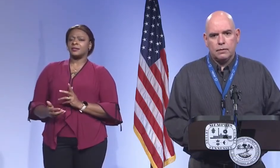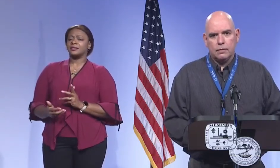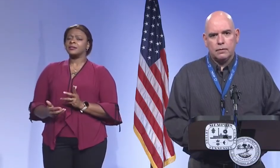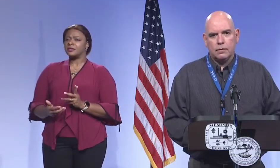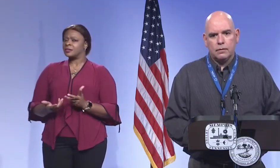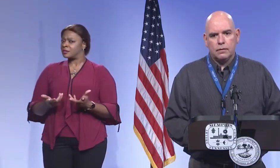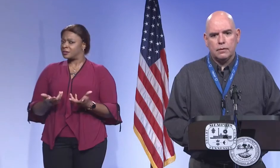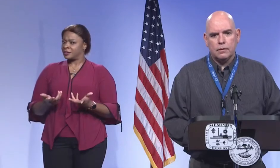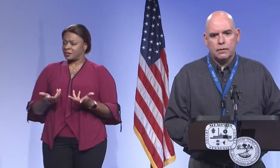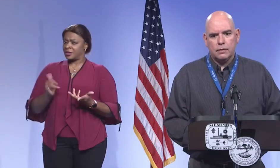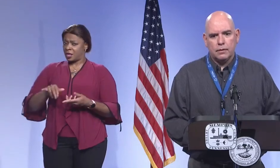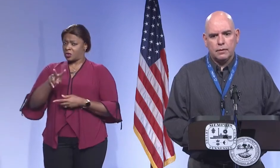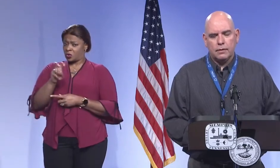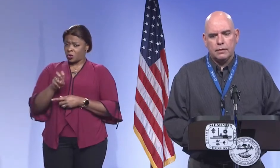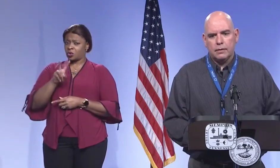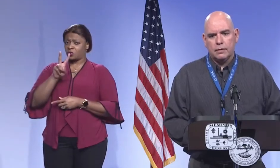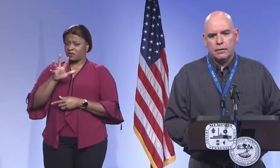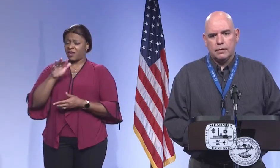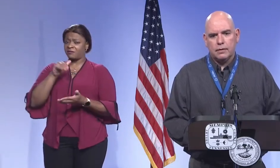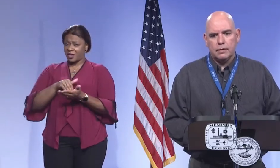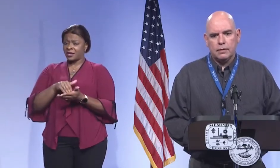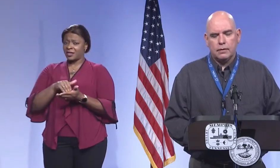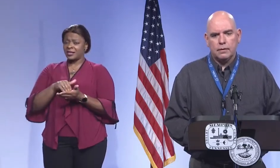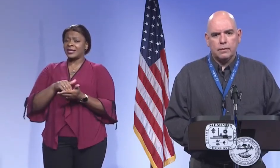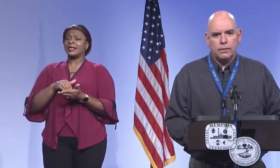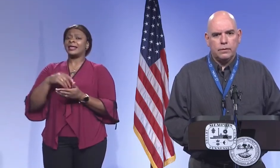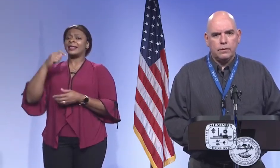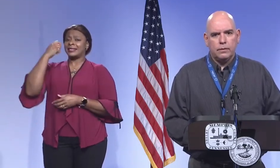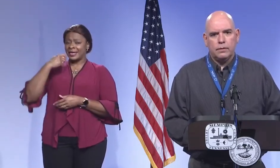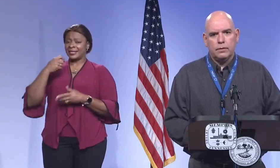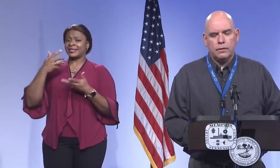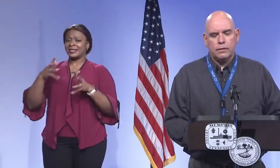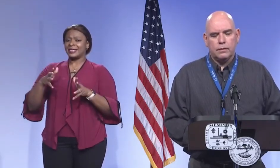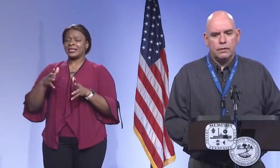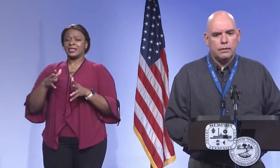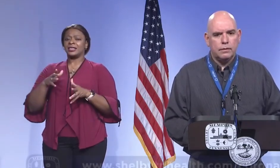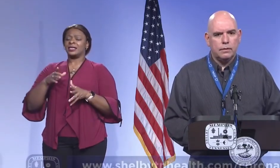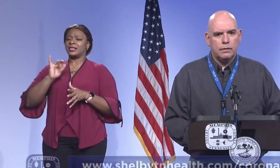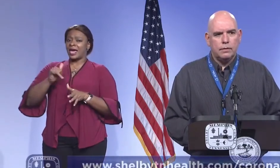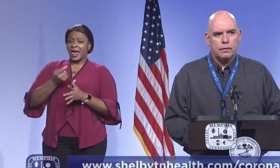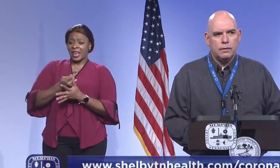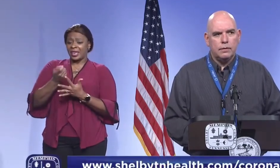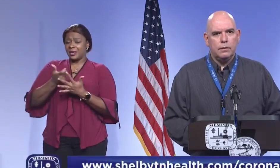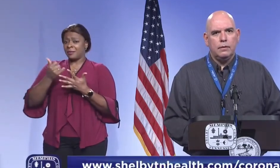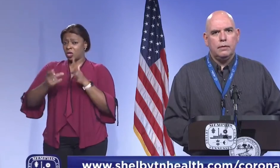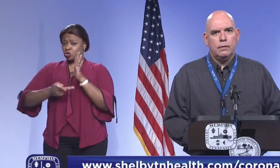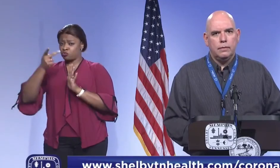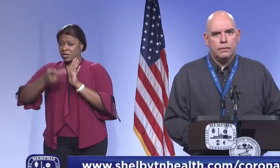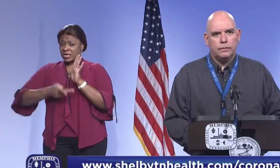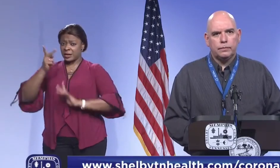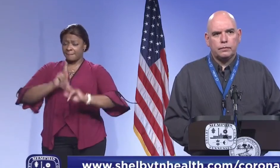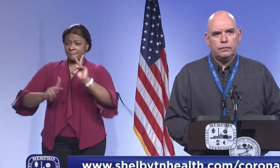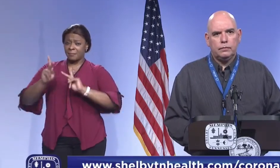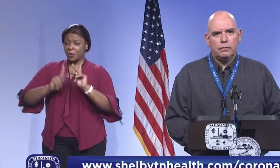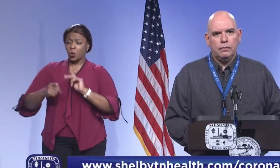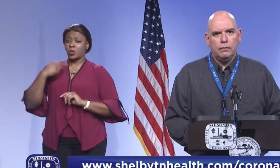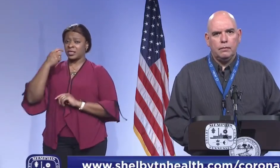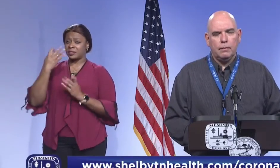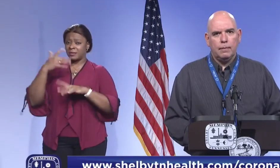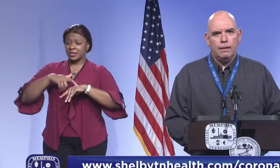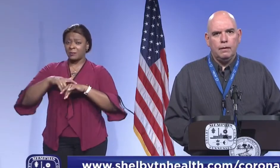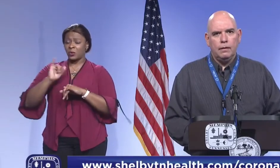does the 225,000 tests, does that eliminate duplicates, people who have been tested